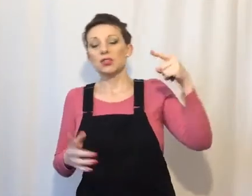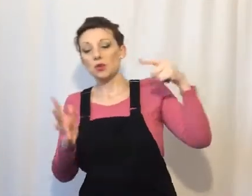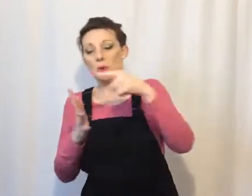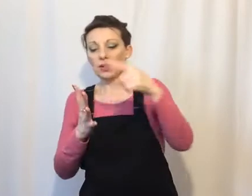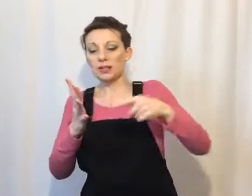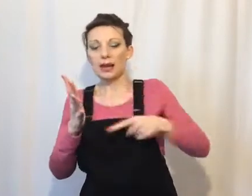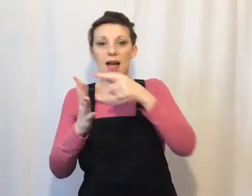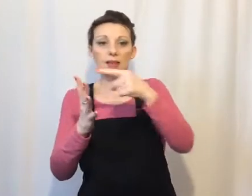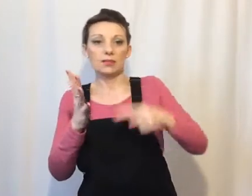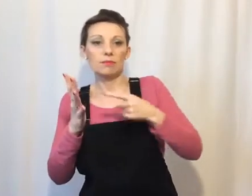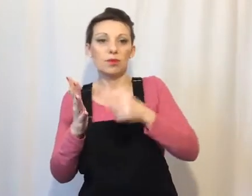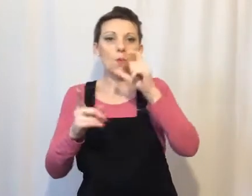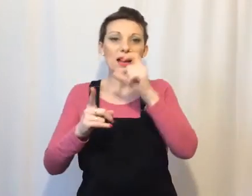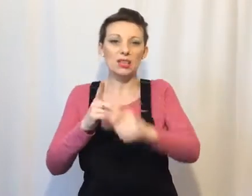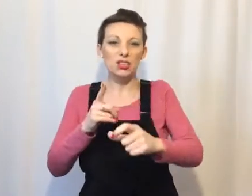your pointing hand, your main doing